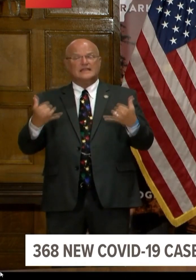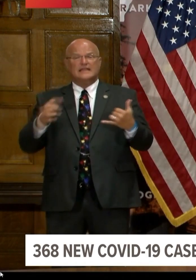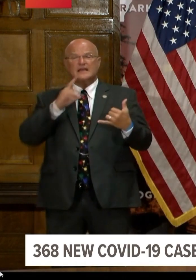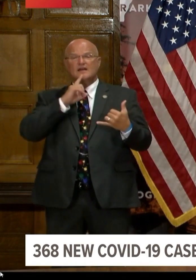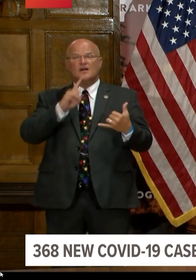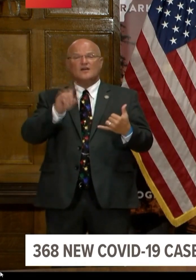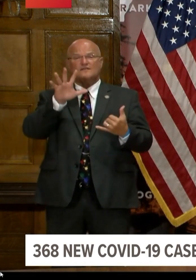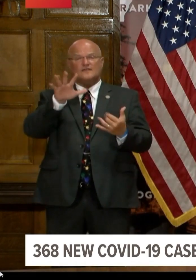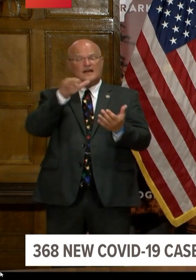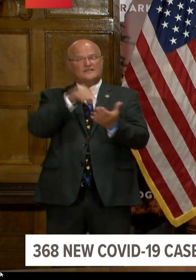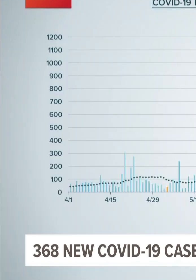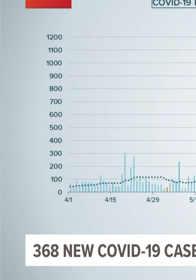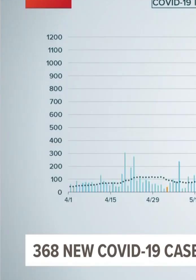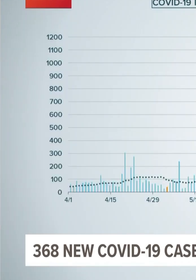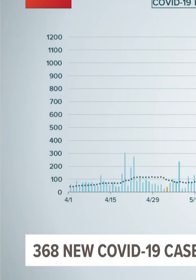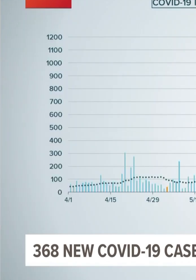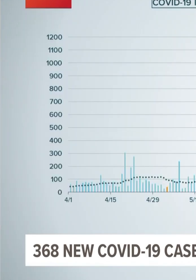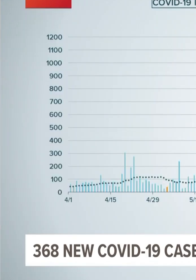are